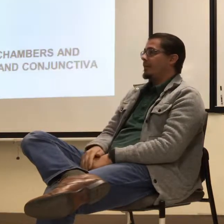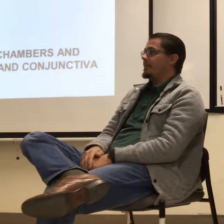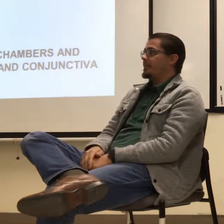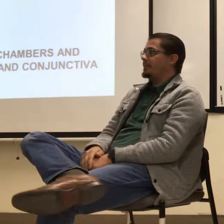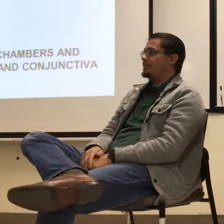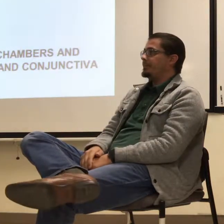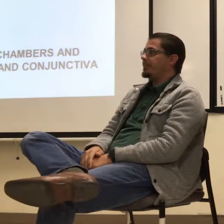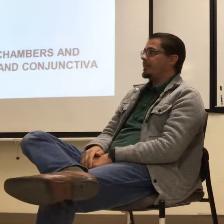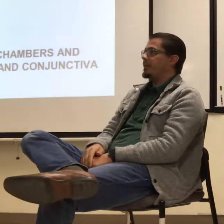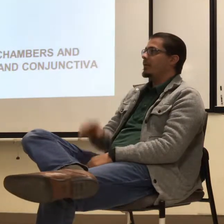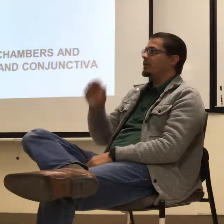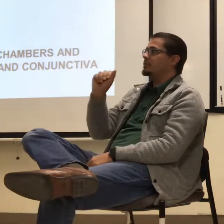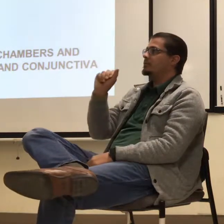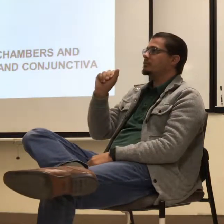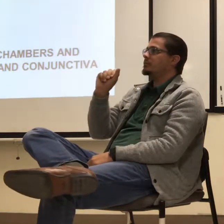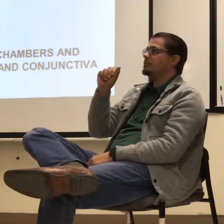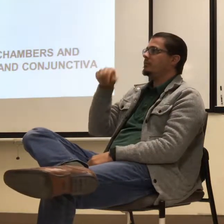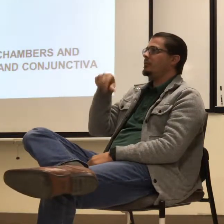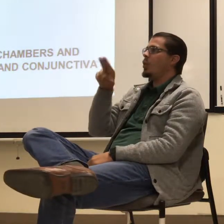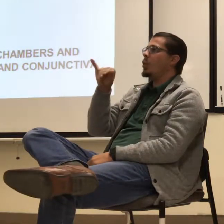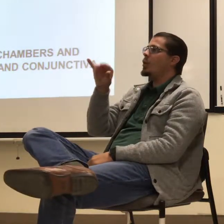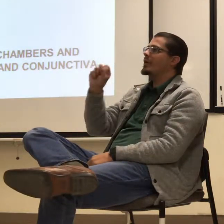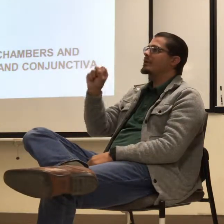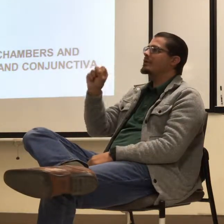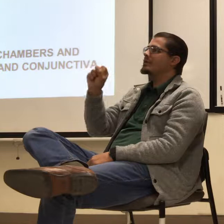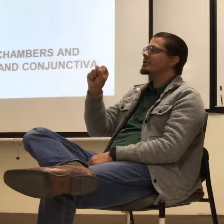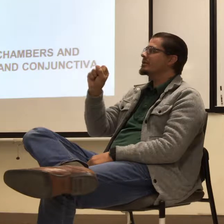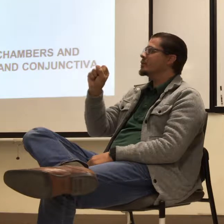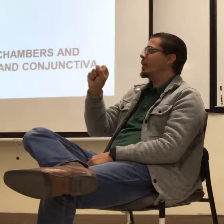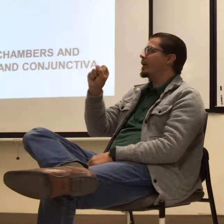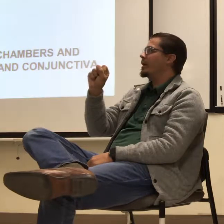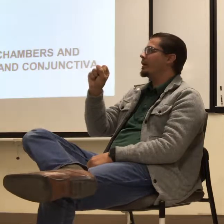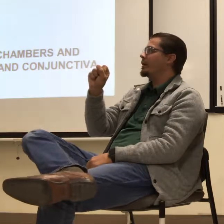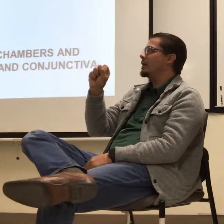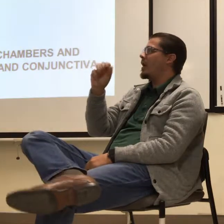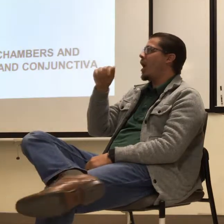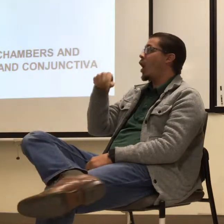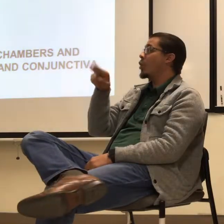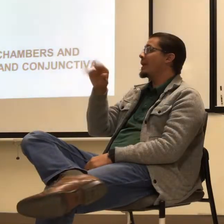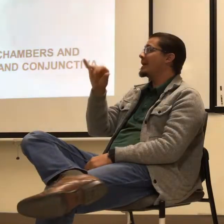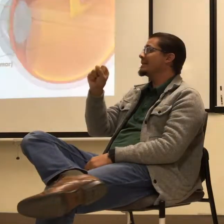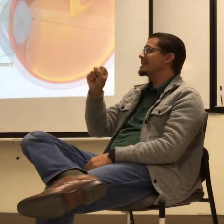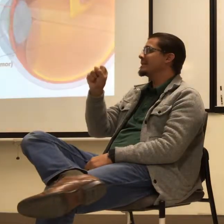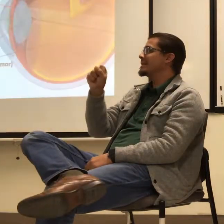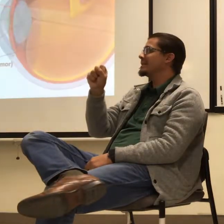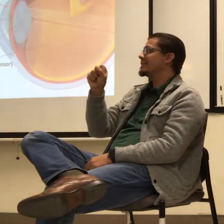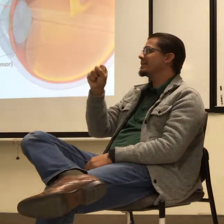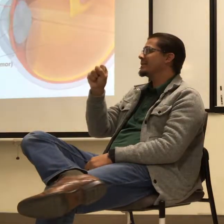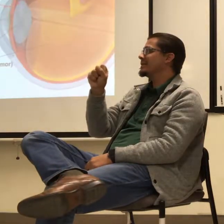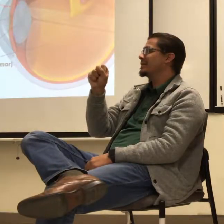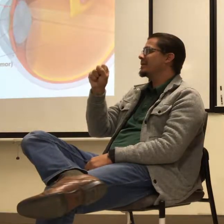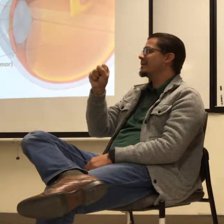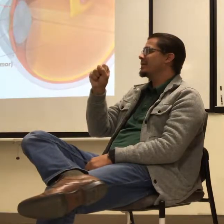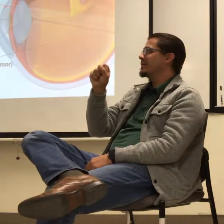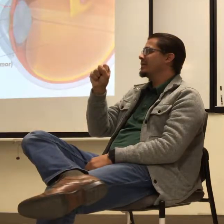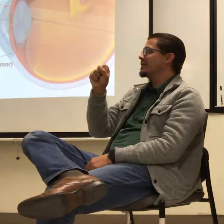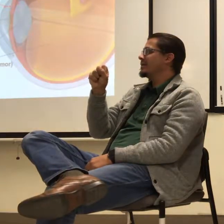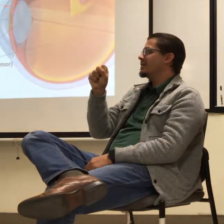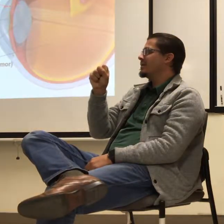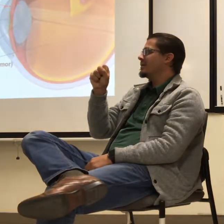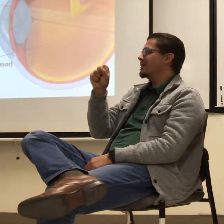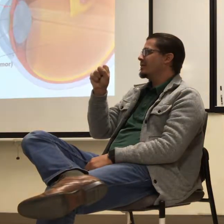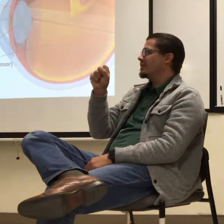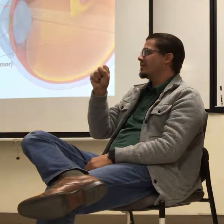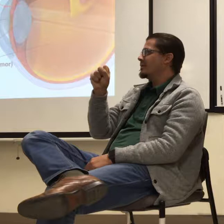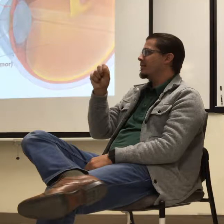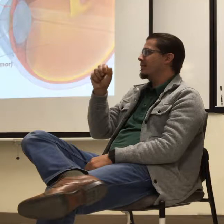I mentioned the aqueous humor, so let me teach you the eyeball chambers and cavities and conjunctiva. So things to add to